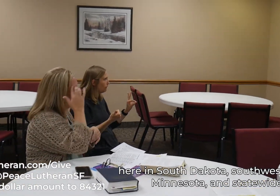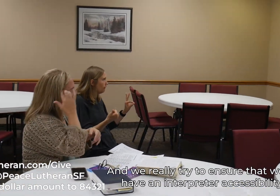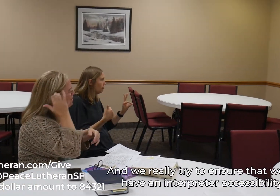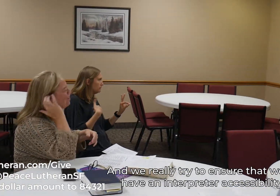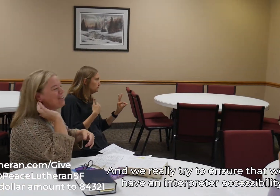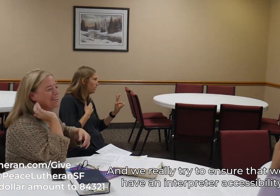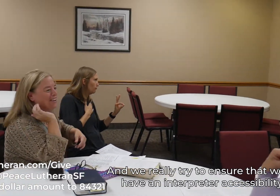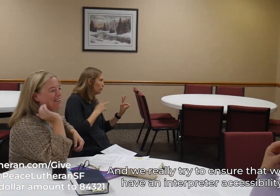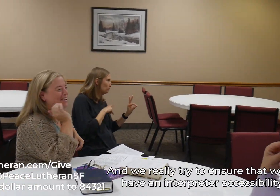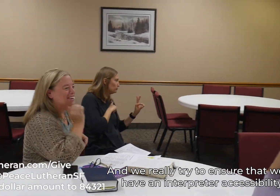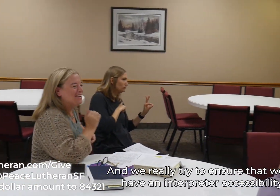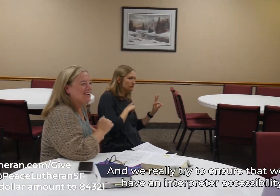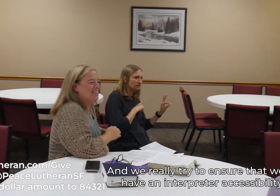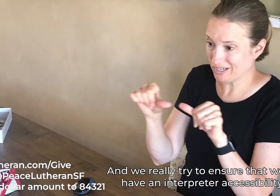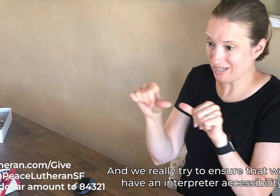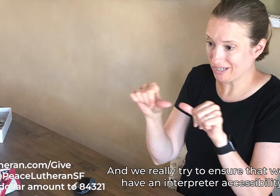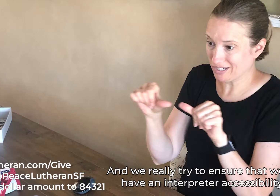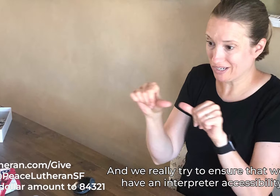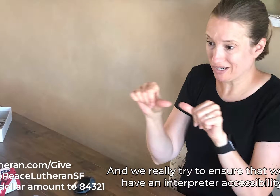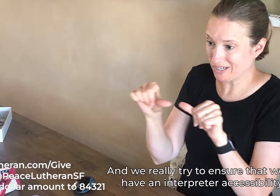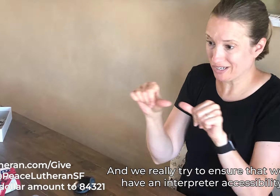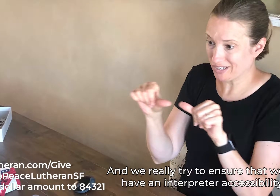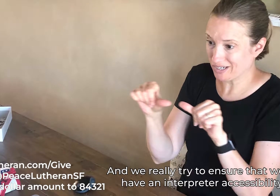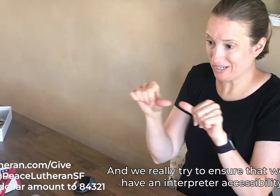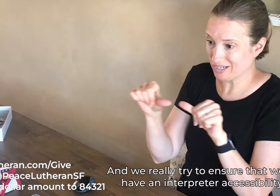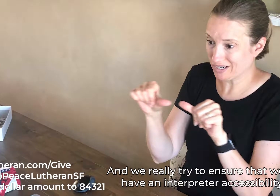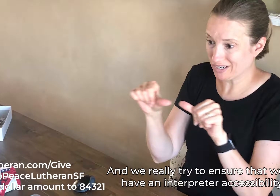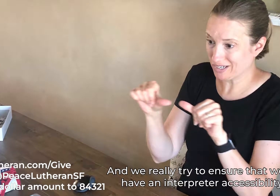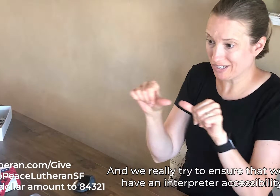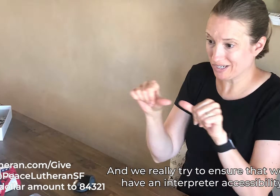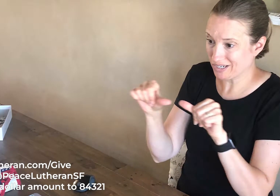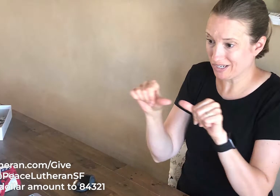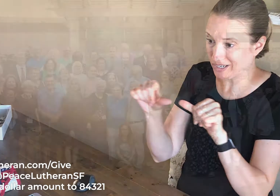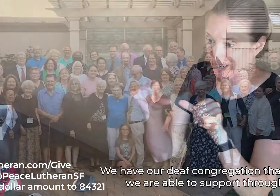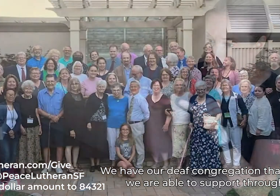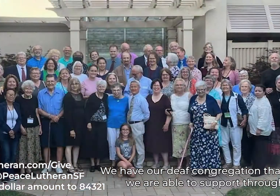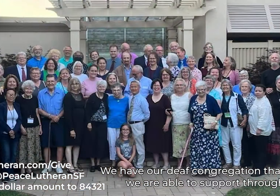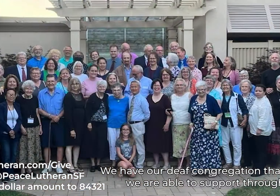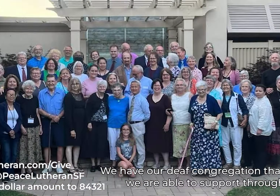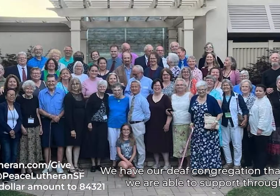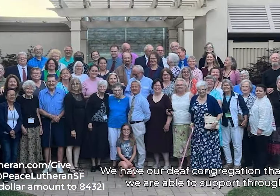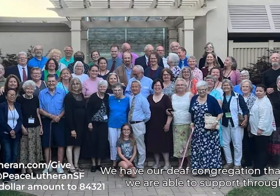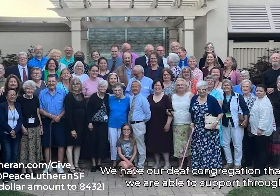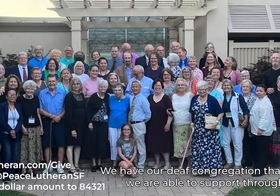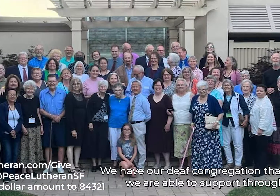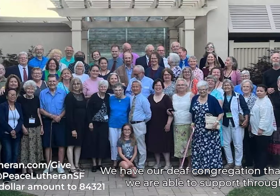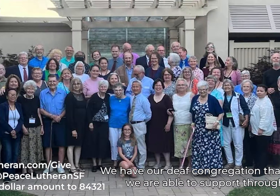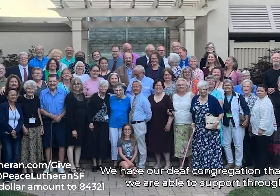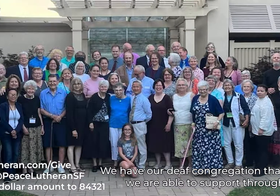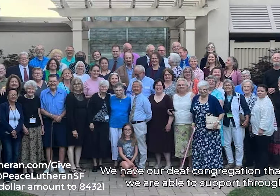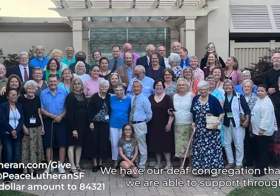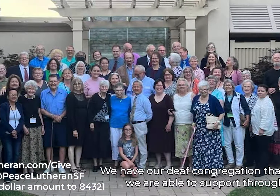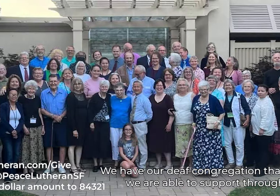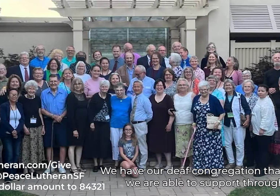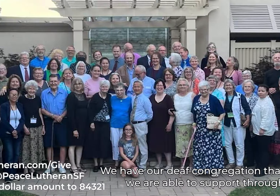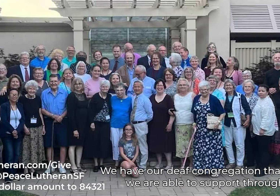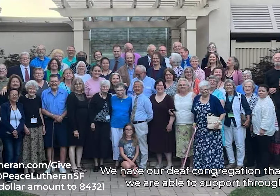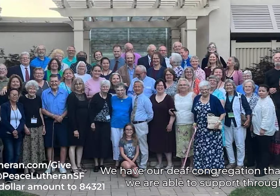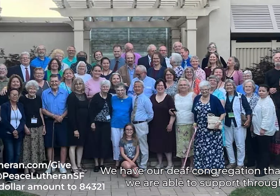And we really try to ensure that we have interpreter accessibility. We have our deaf congregation that we are able to support through